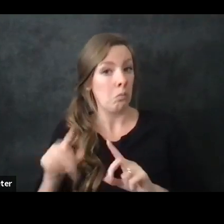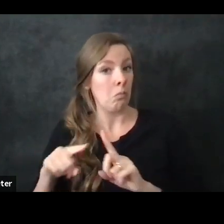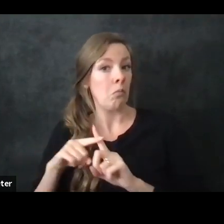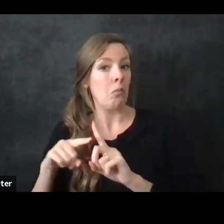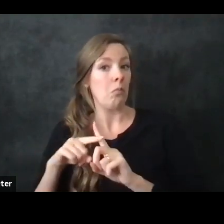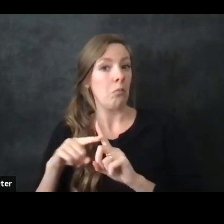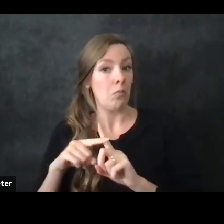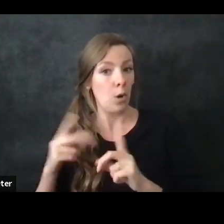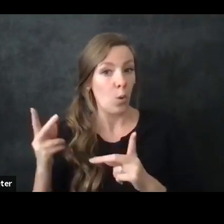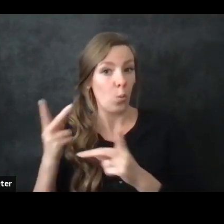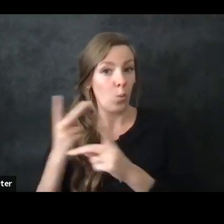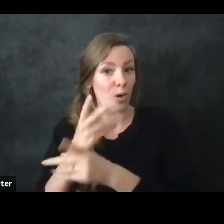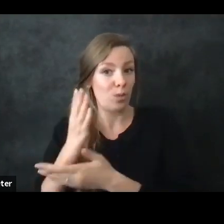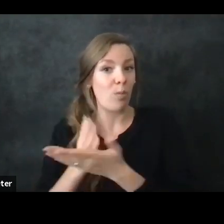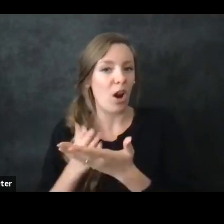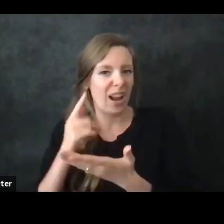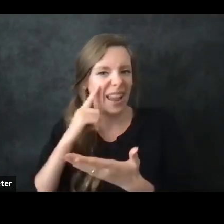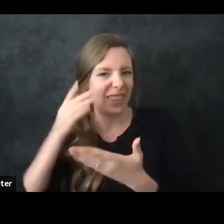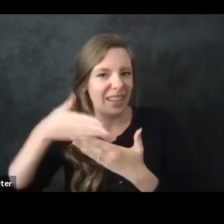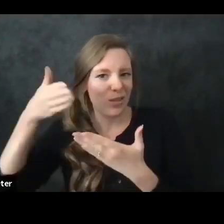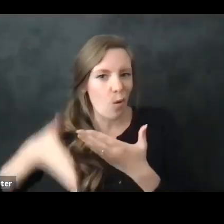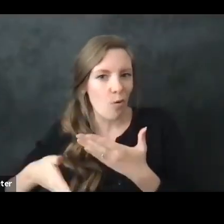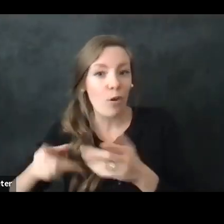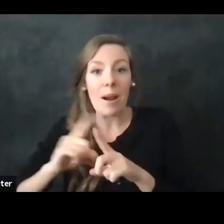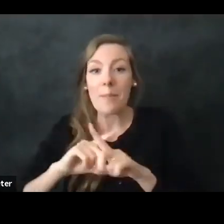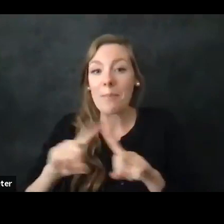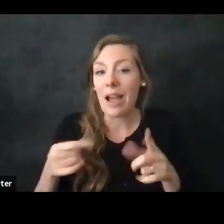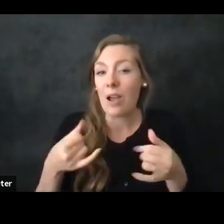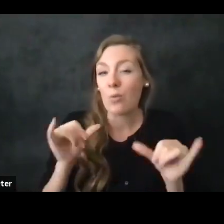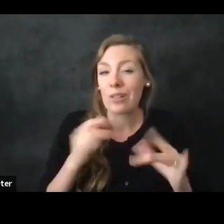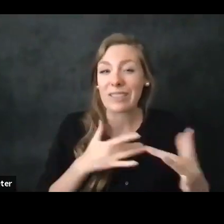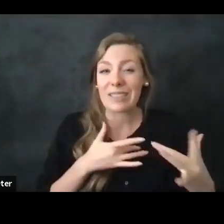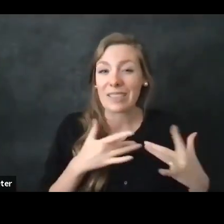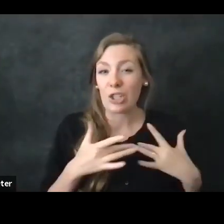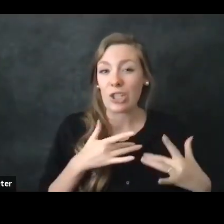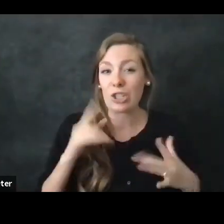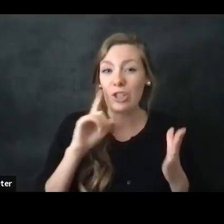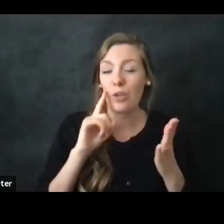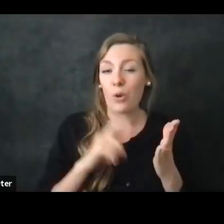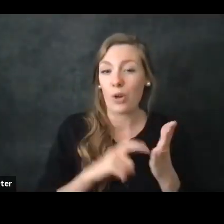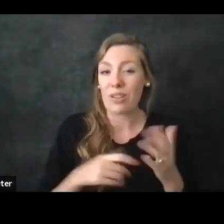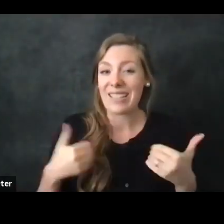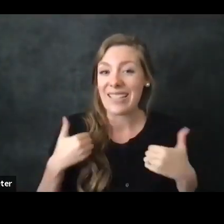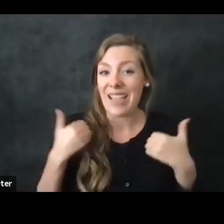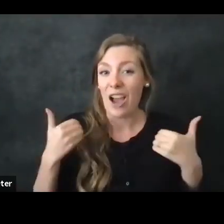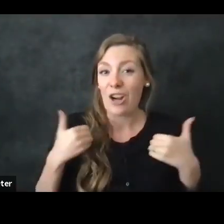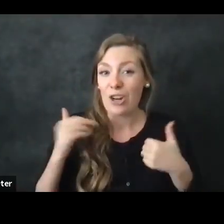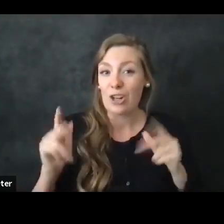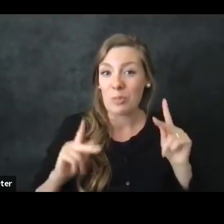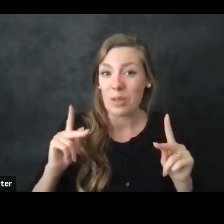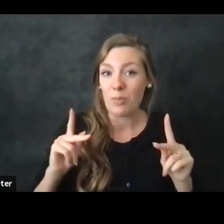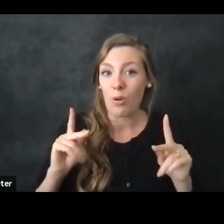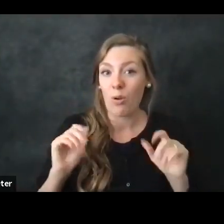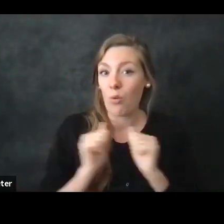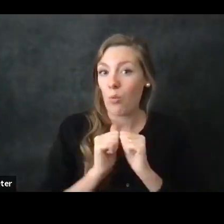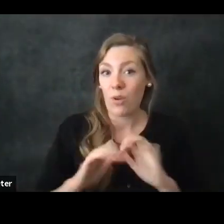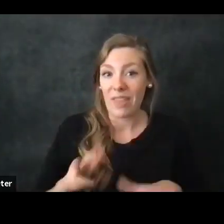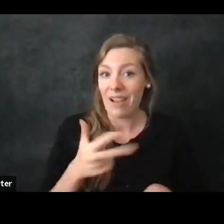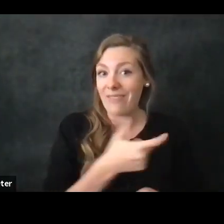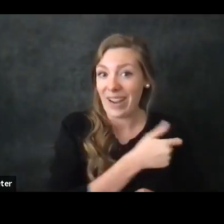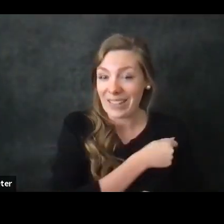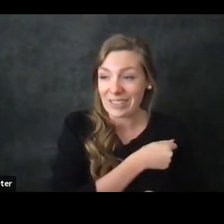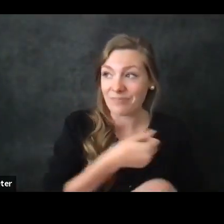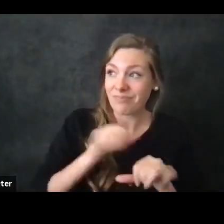is over, but I'm concerned that we're still seeing younger, unvaccinated individuals in the hospital